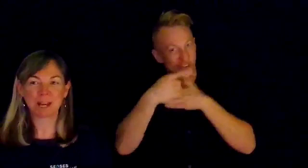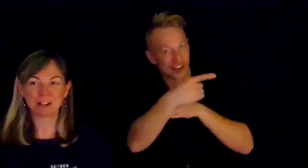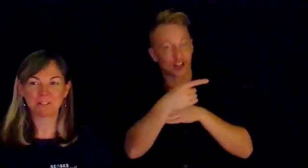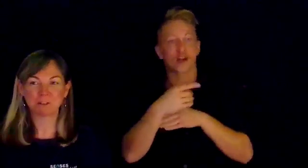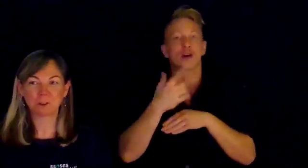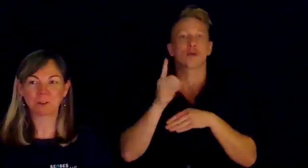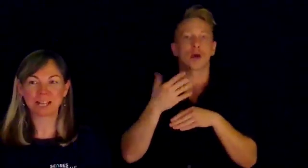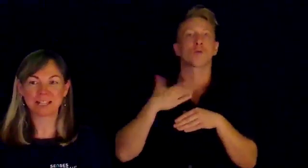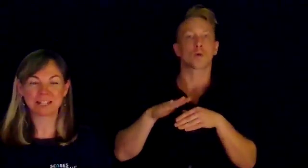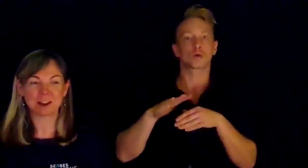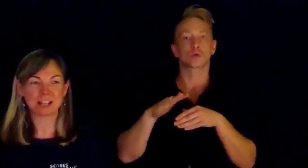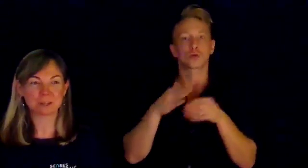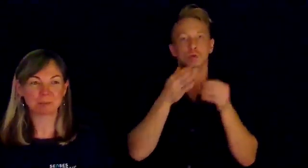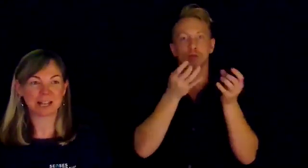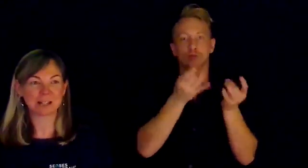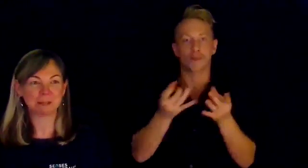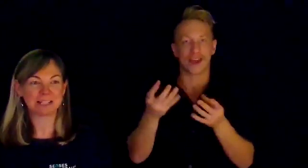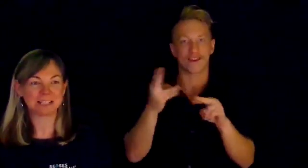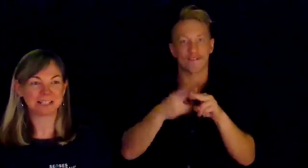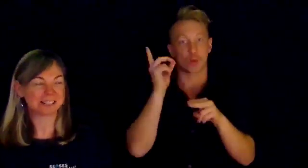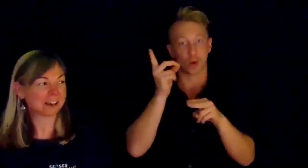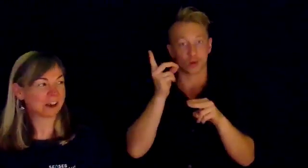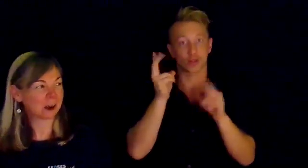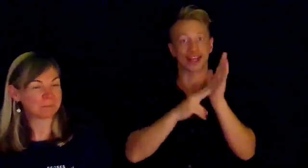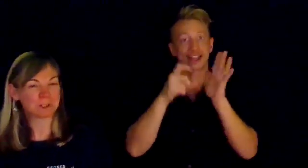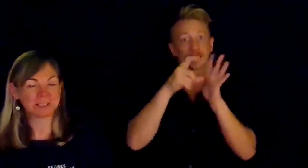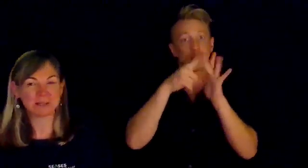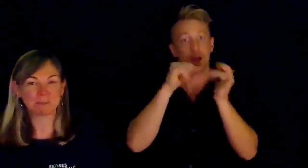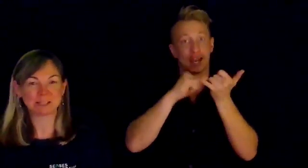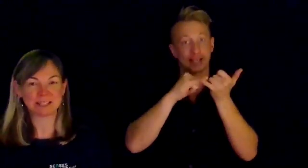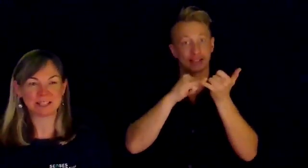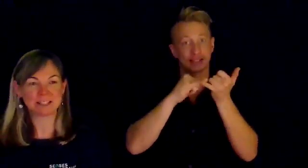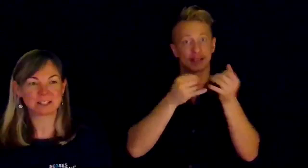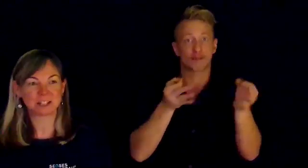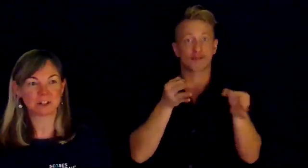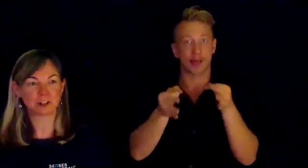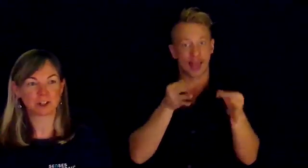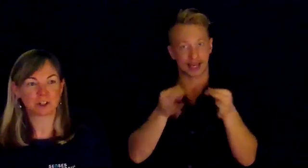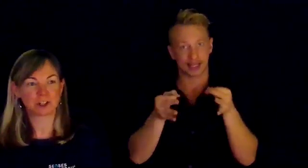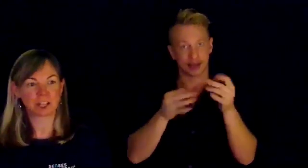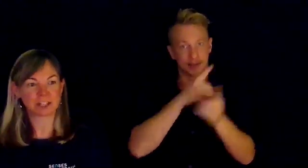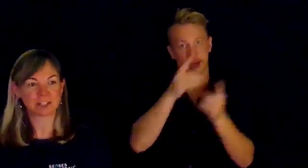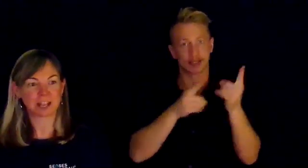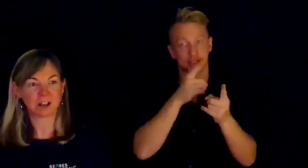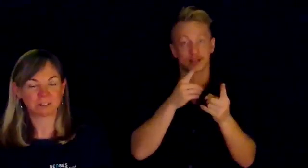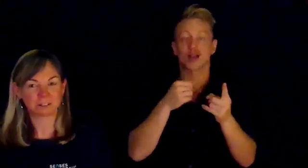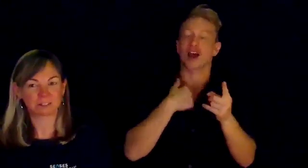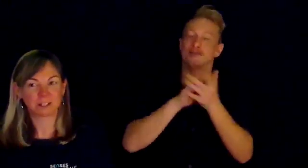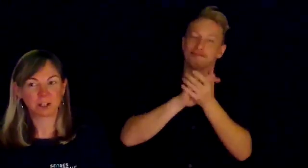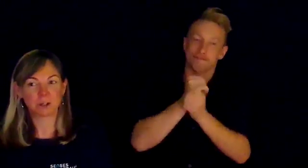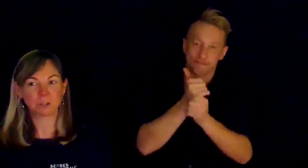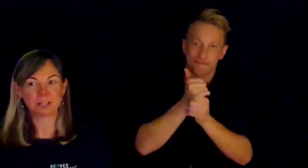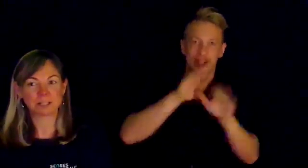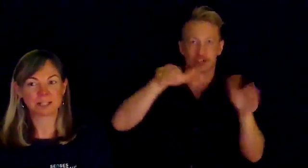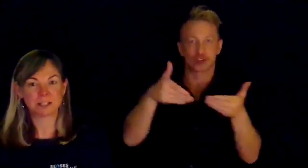our preparing for your NDIS planning meeting, I'm really pleased to introduce Justin